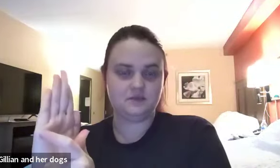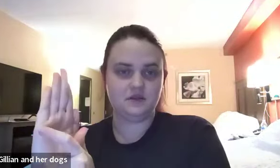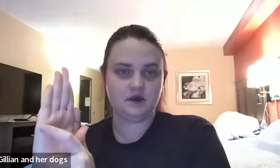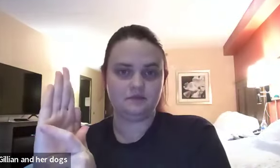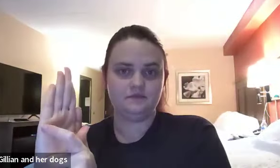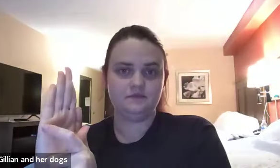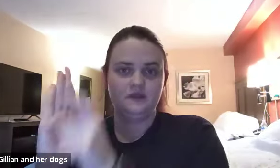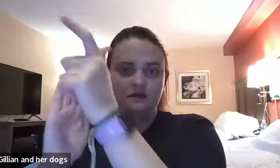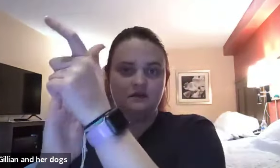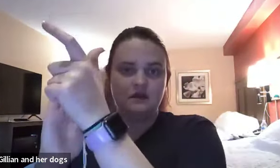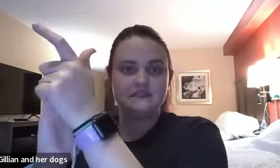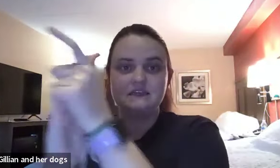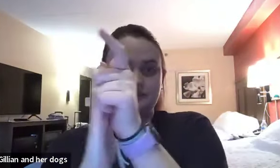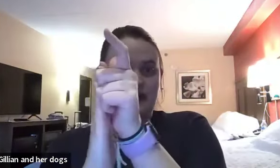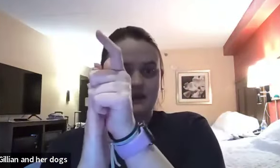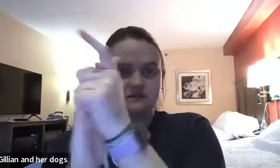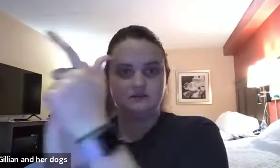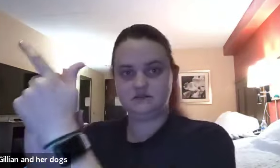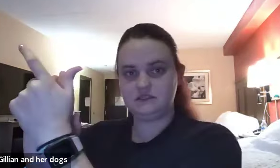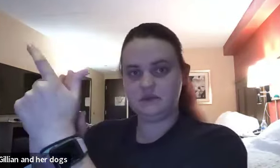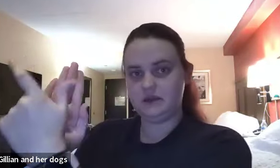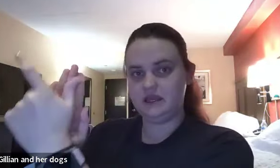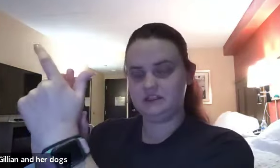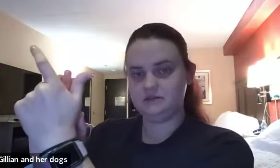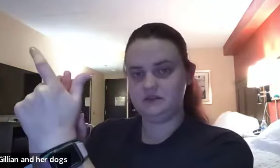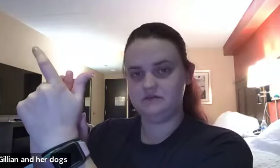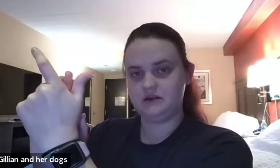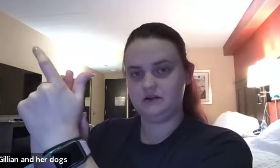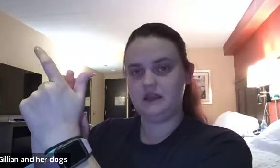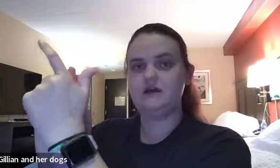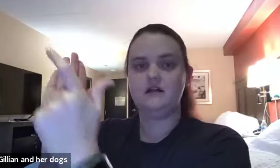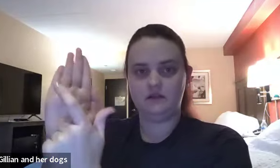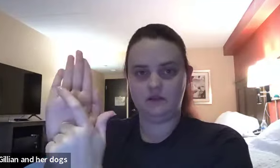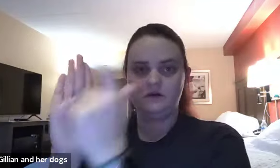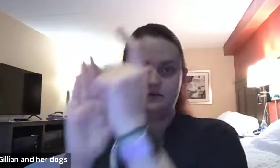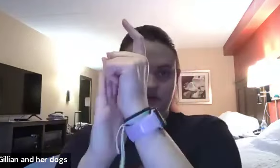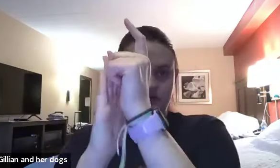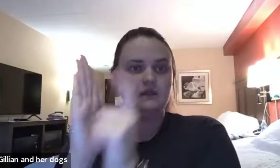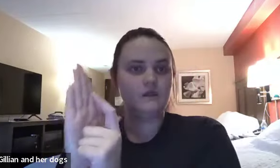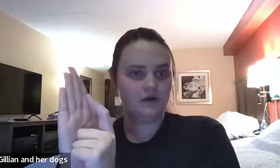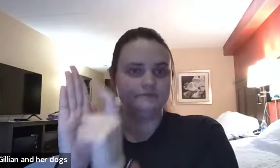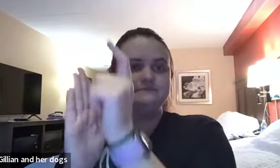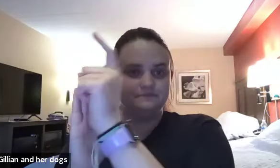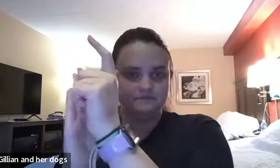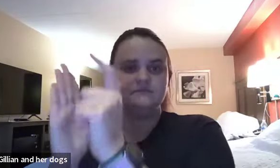it on the bottom. And it's like flat. So see, my hand is completely flat on it. Yeah. Law. Law.